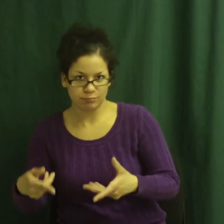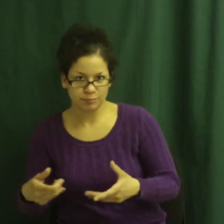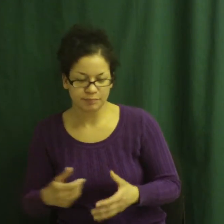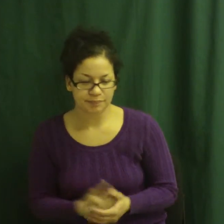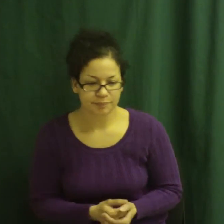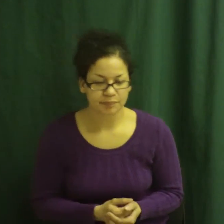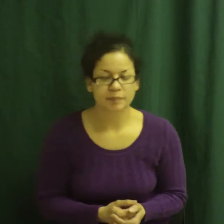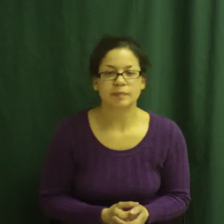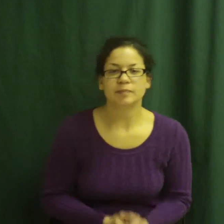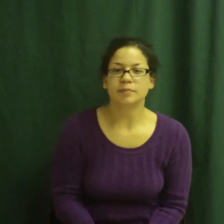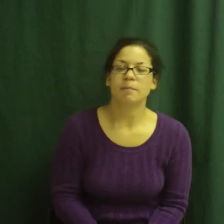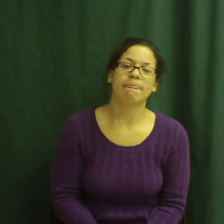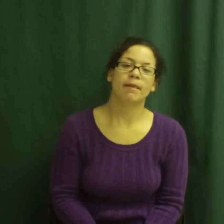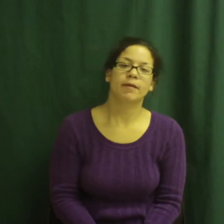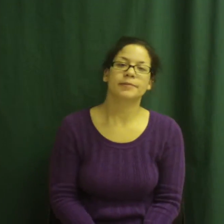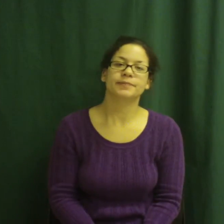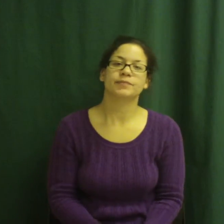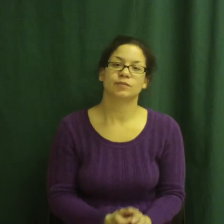World History of Food.